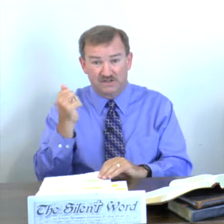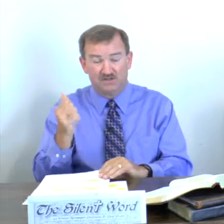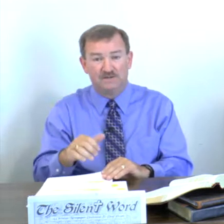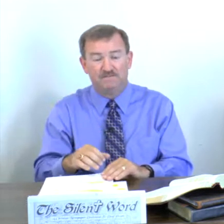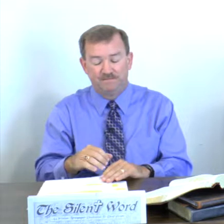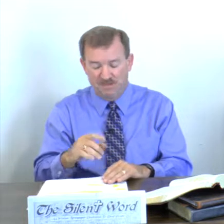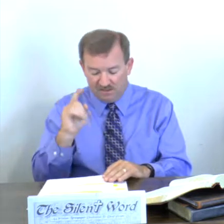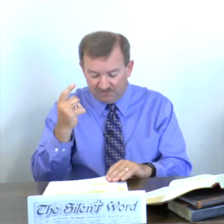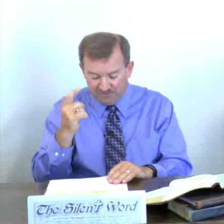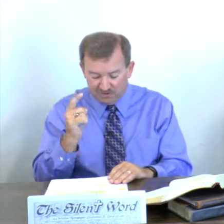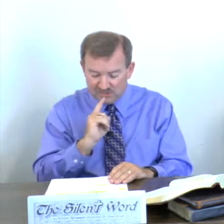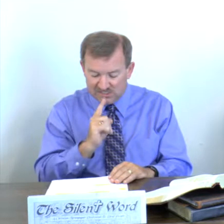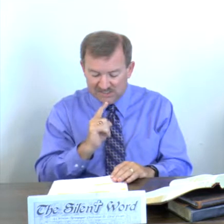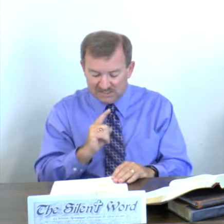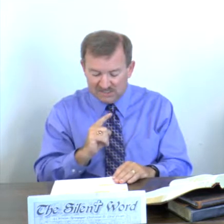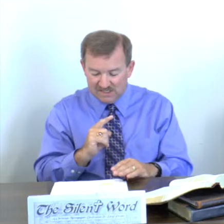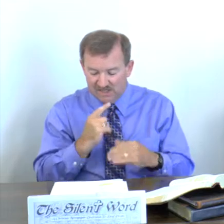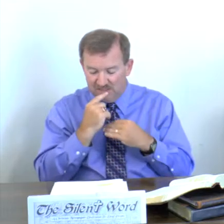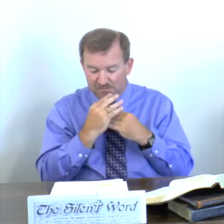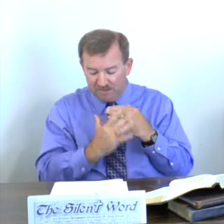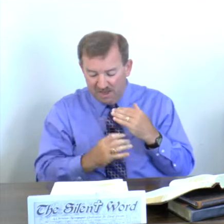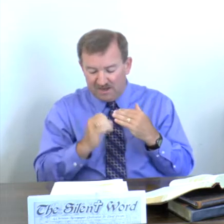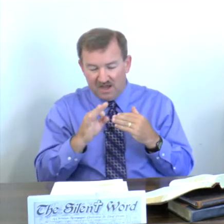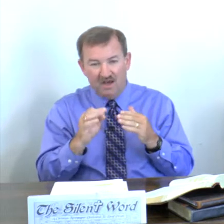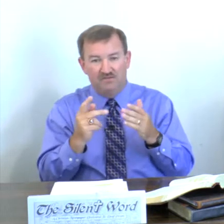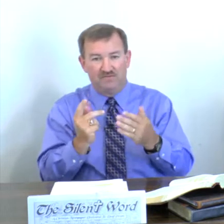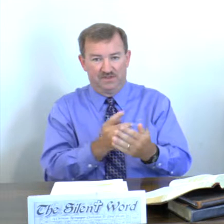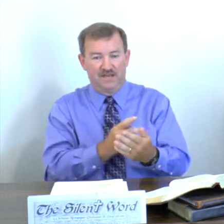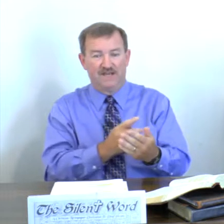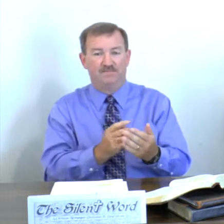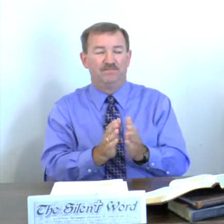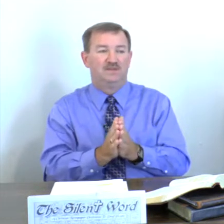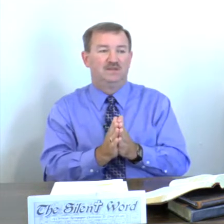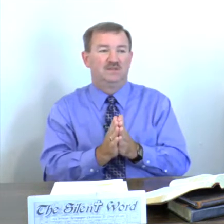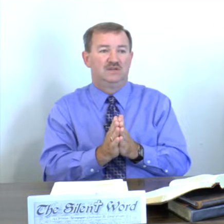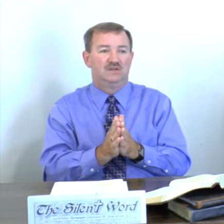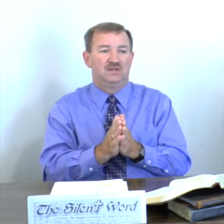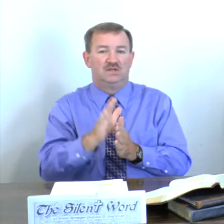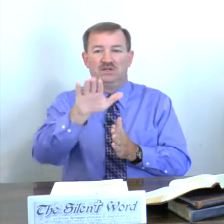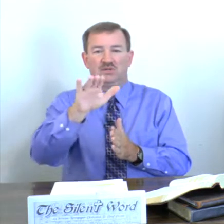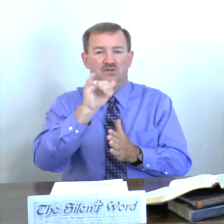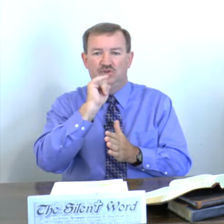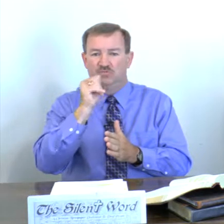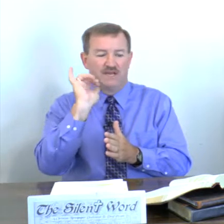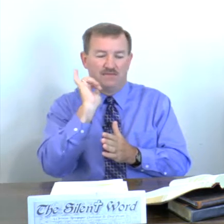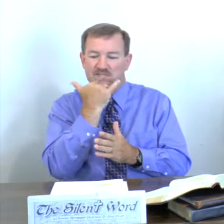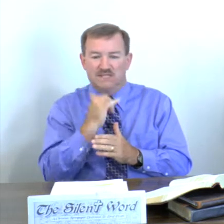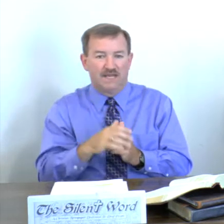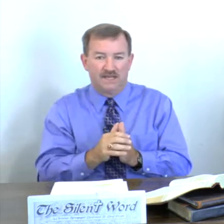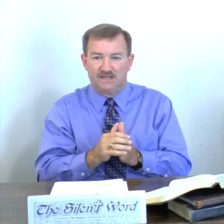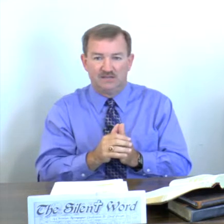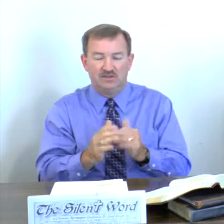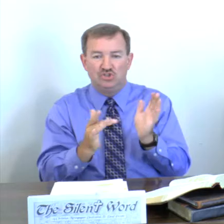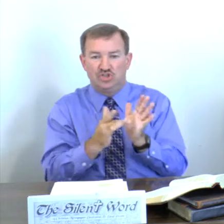victory. The first is the blood of the Lamb. Don't make a mistake.